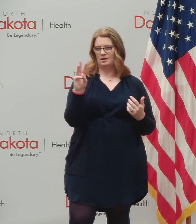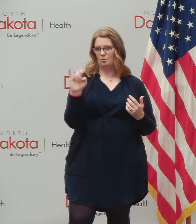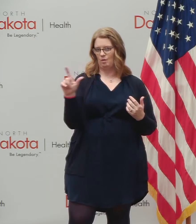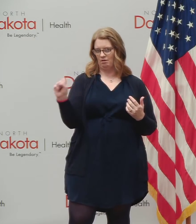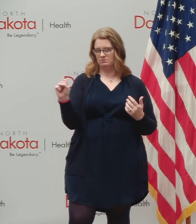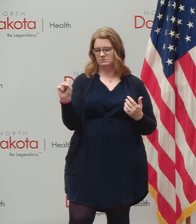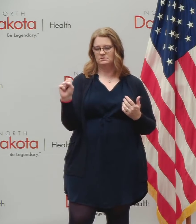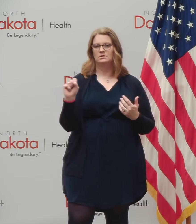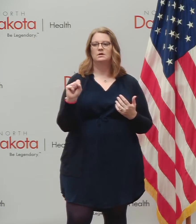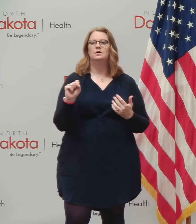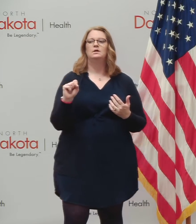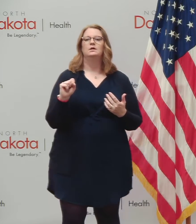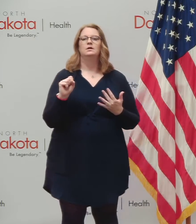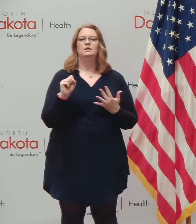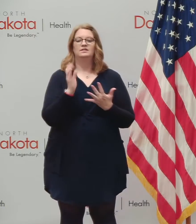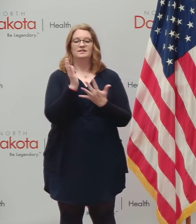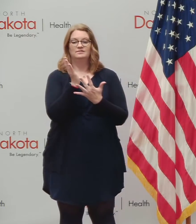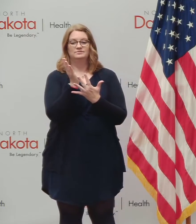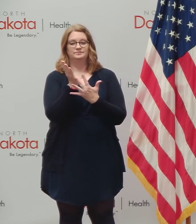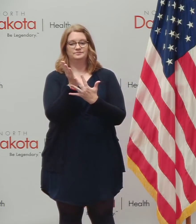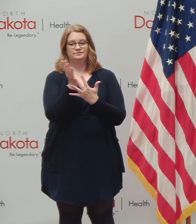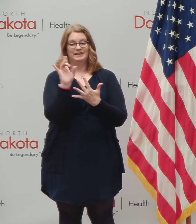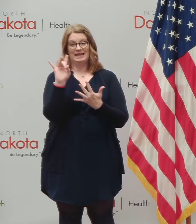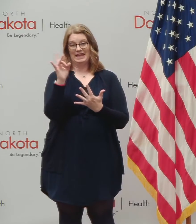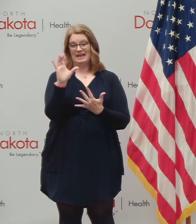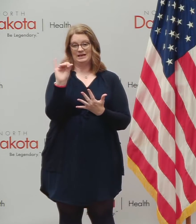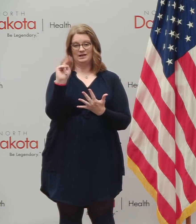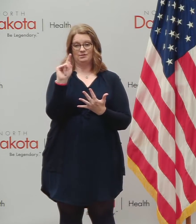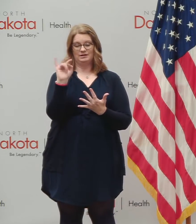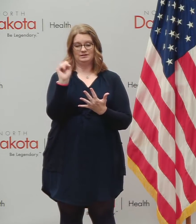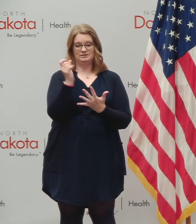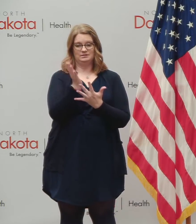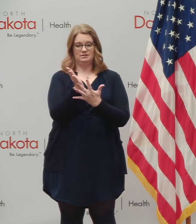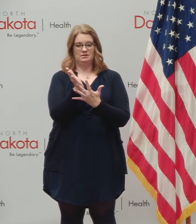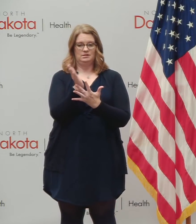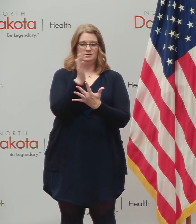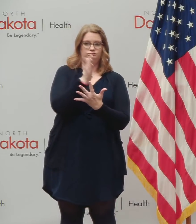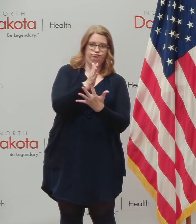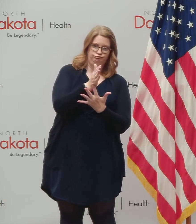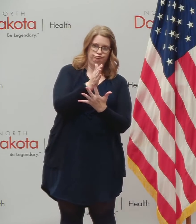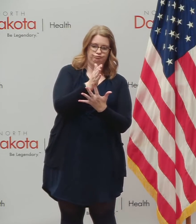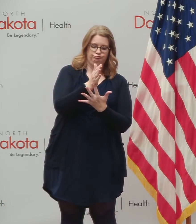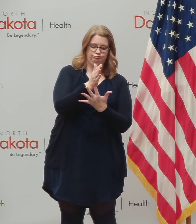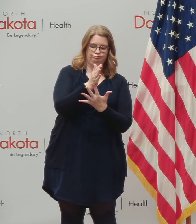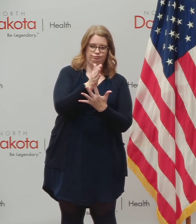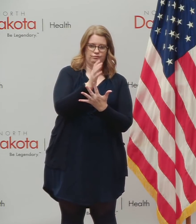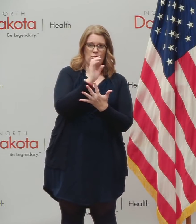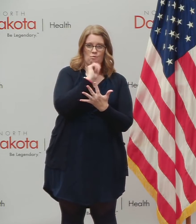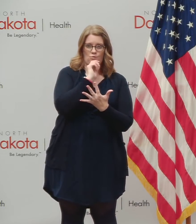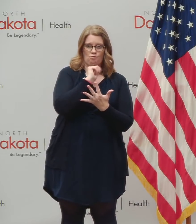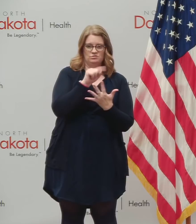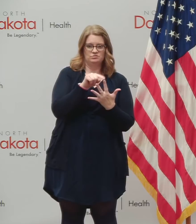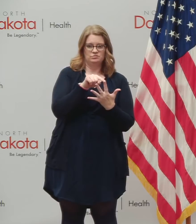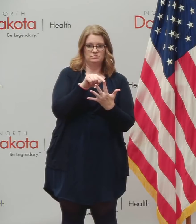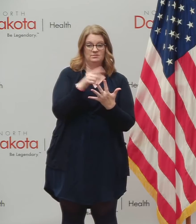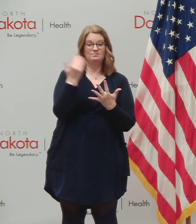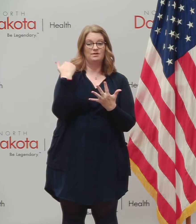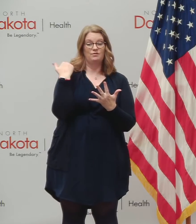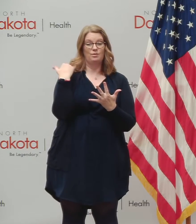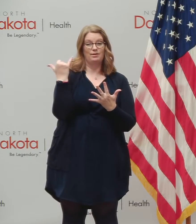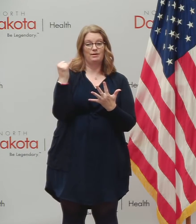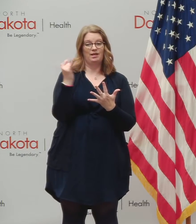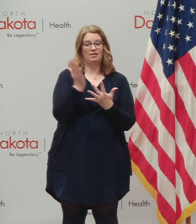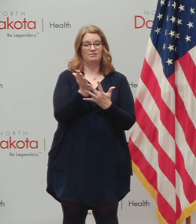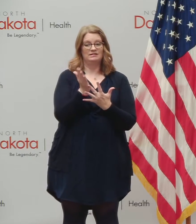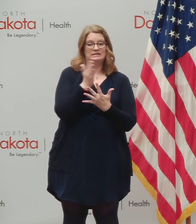Wells County. And then we have 8 counties that are joining our high risk or orange level. They had all been at the yellow